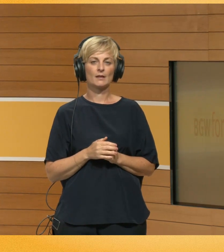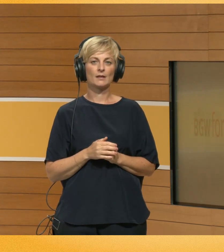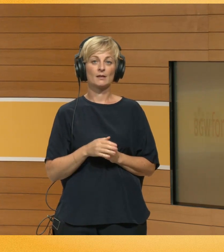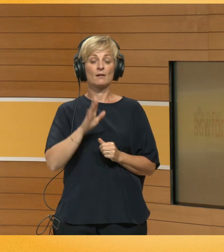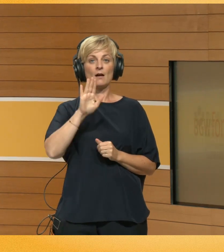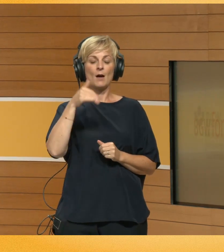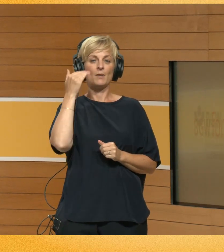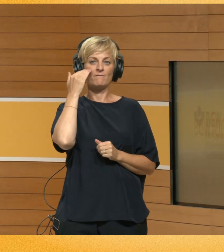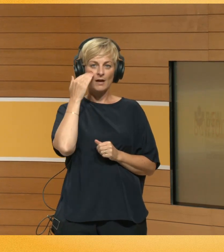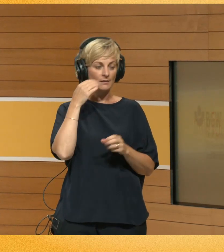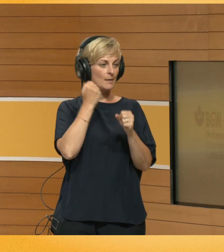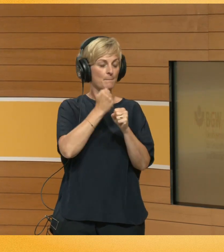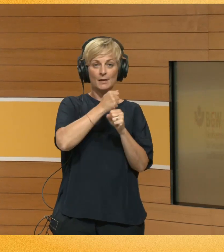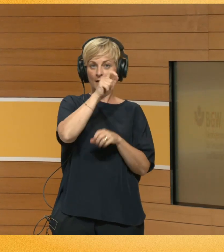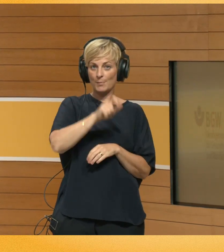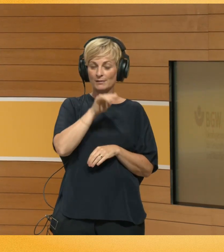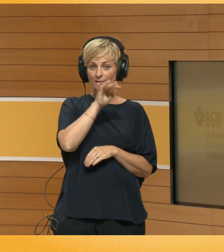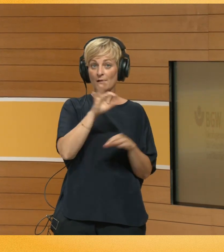we used the